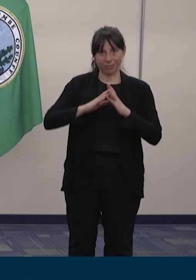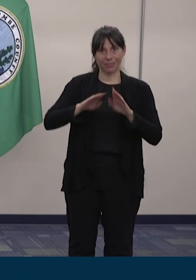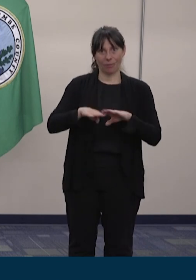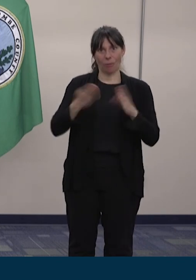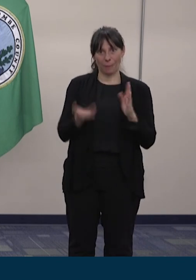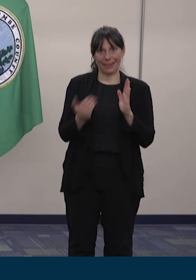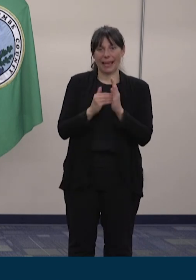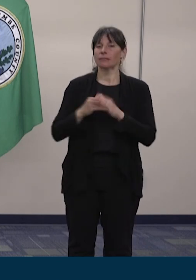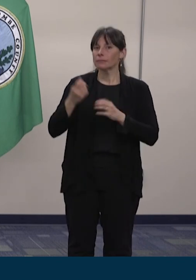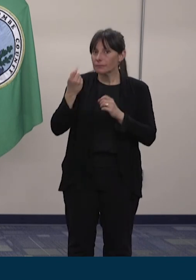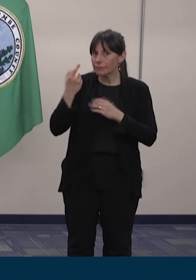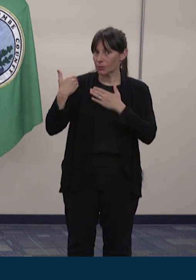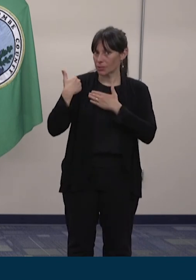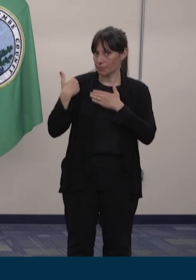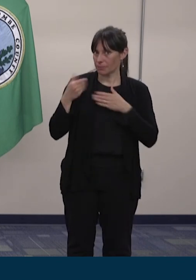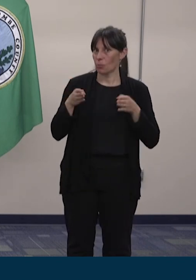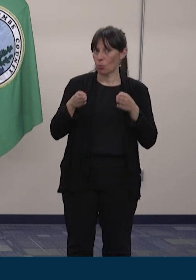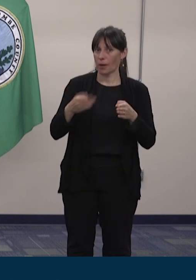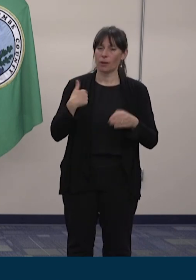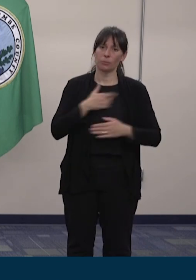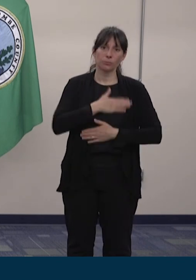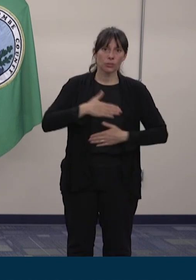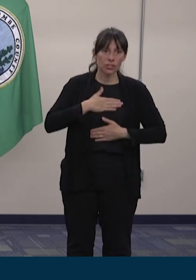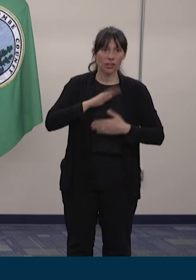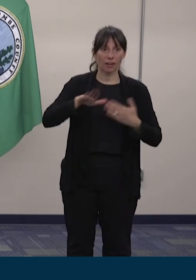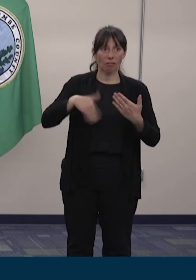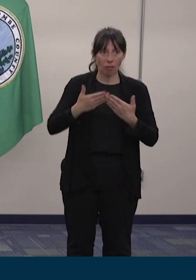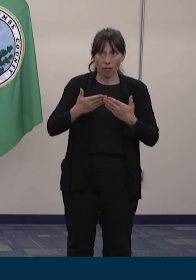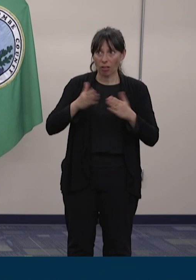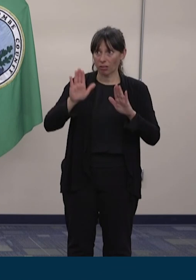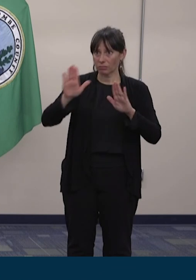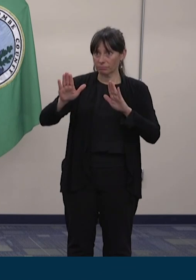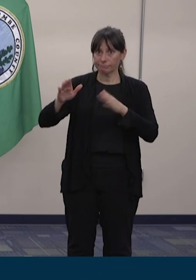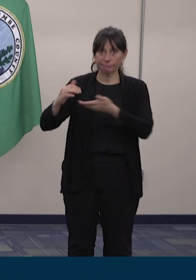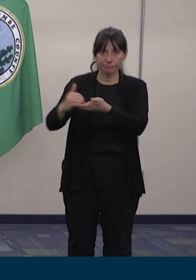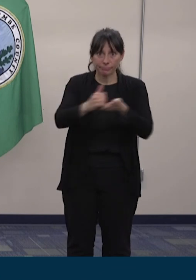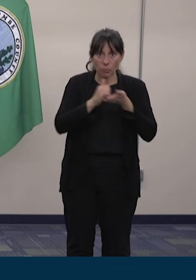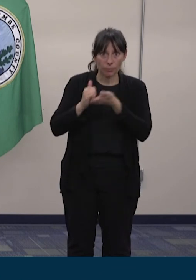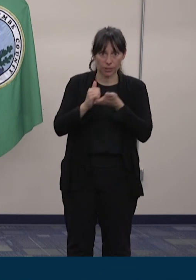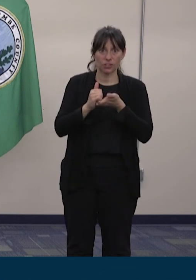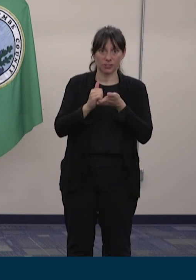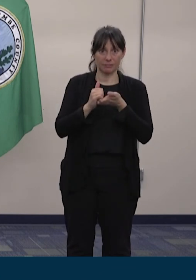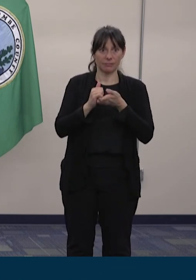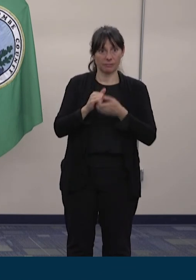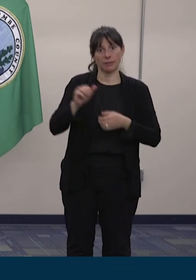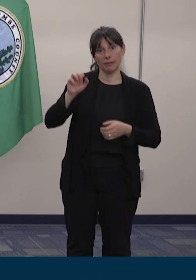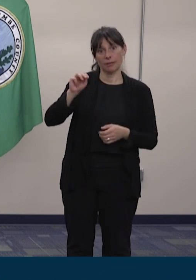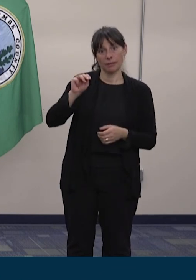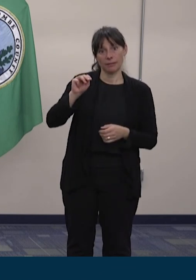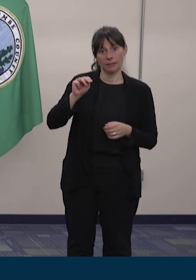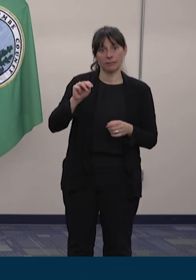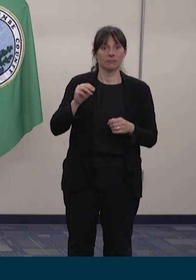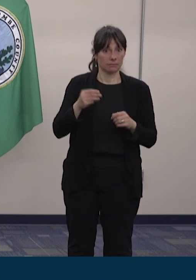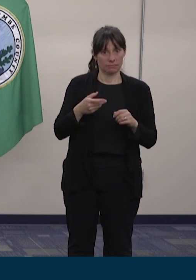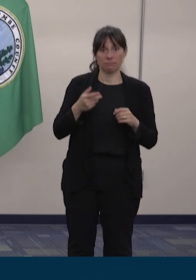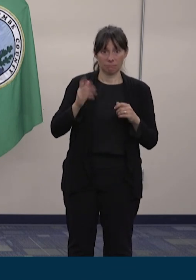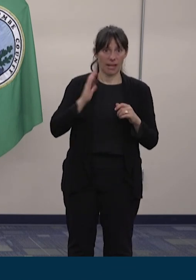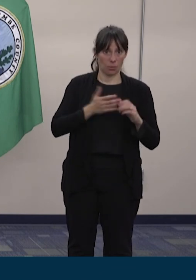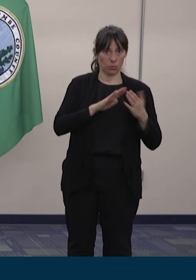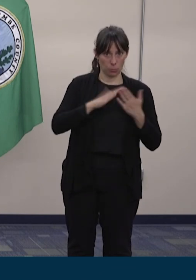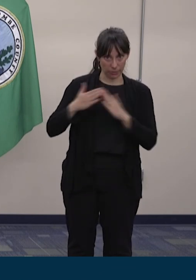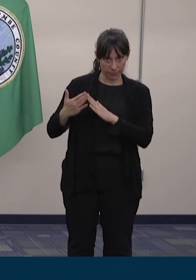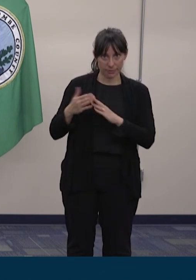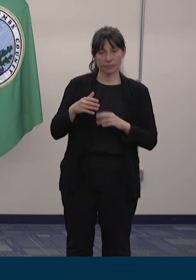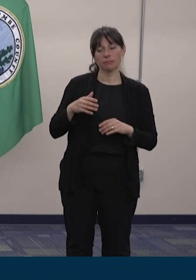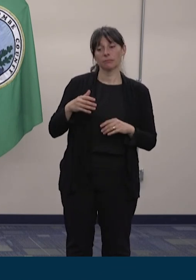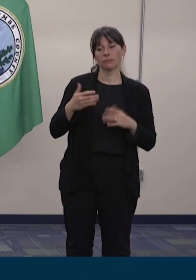of manera all the responsable municipalities in y Buncombe County también in this effort. el reducir Mayor, las the mayor of mortalidades Asheville, aquí. Esther Y Manheimer, is with la us alcaldesa today and would